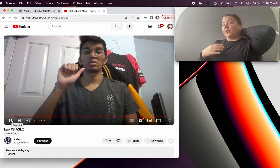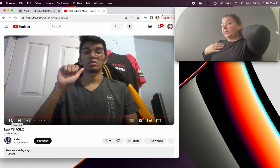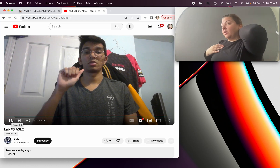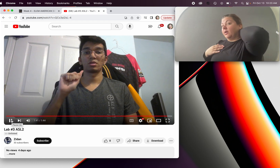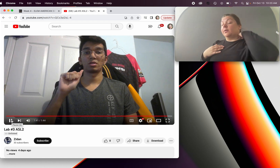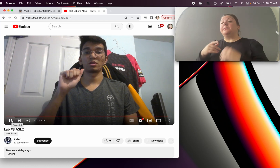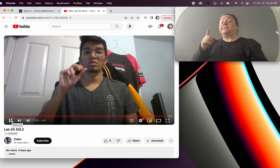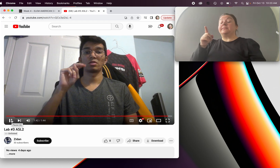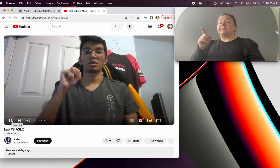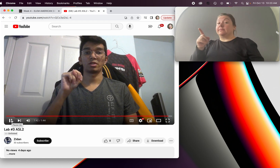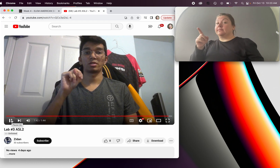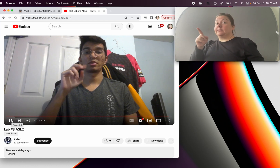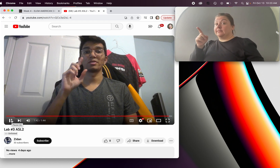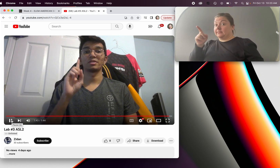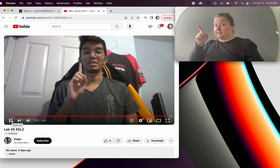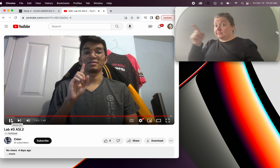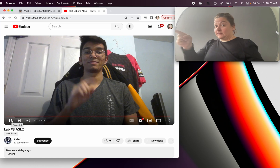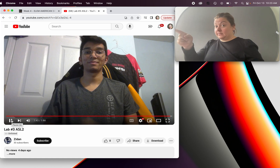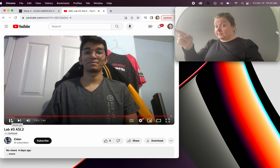Don't forget the